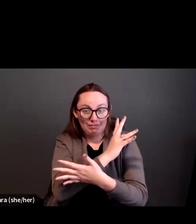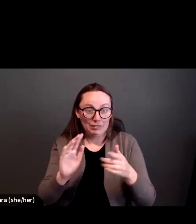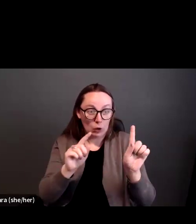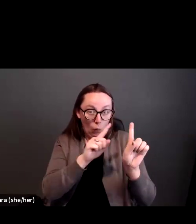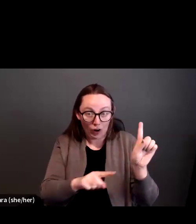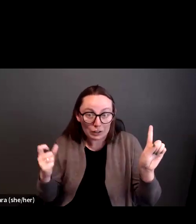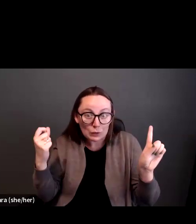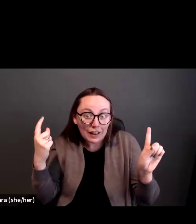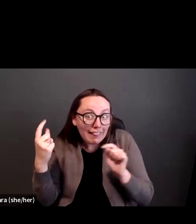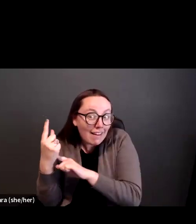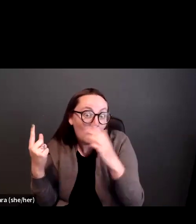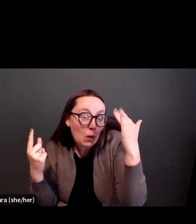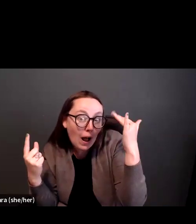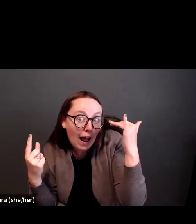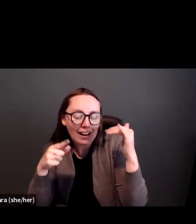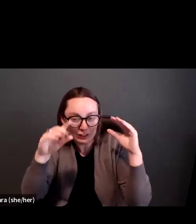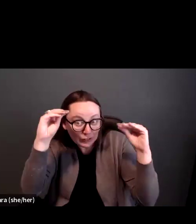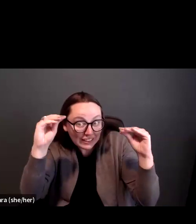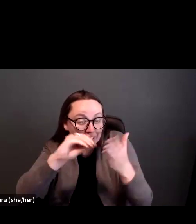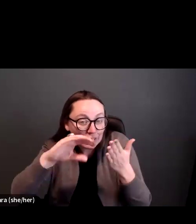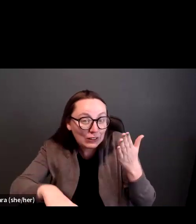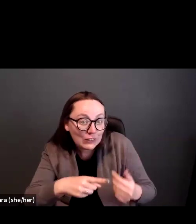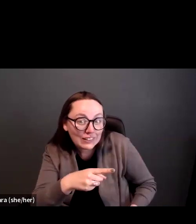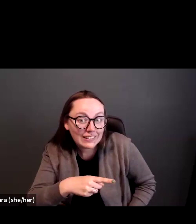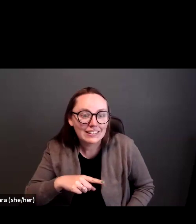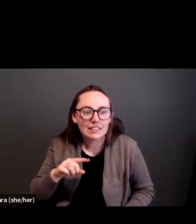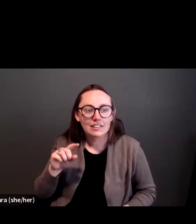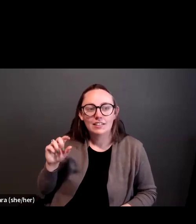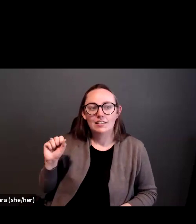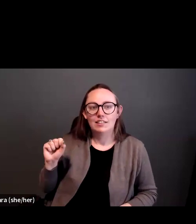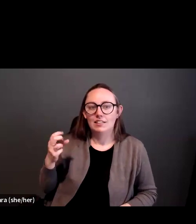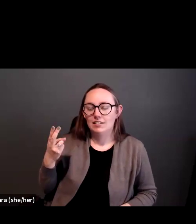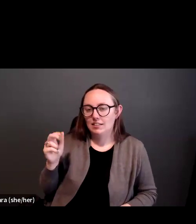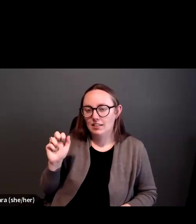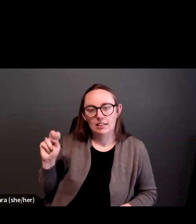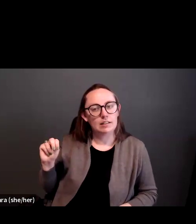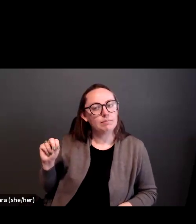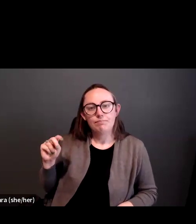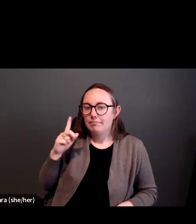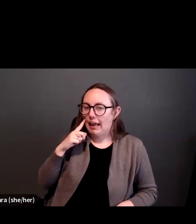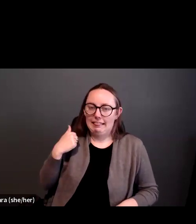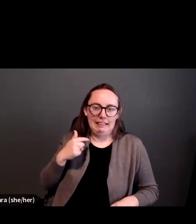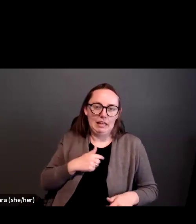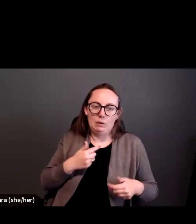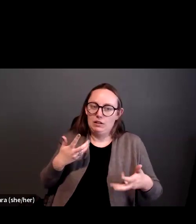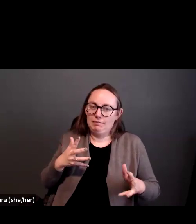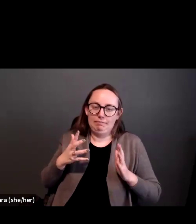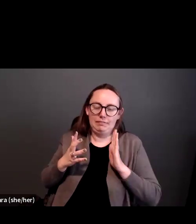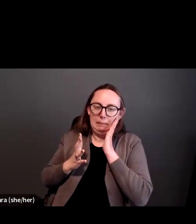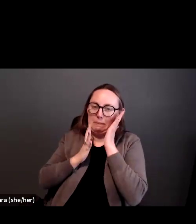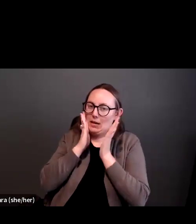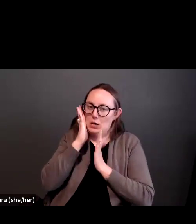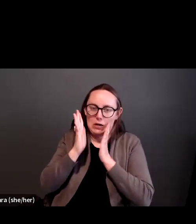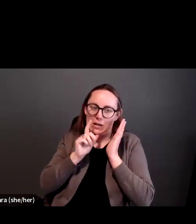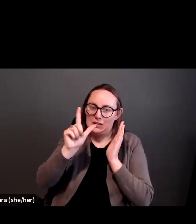11? Ooh, I think we would be embarrassed to ask that question. I don't know how many people know that reference.